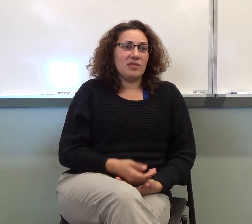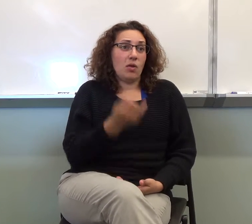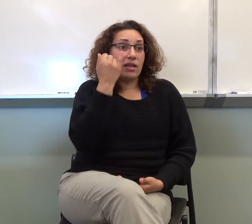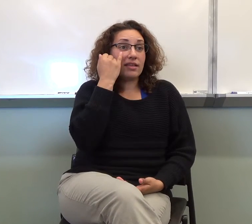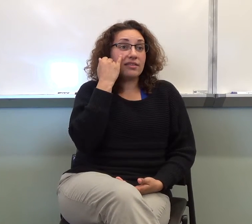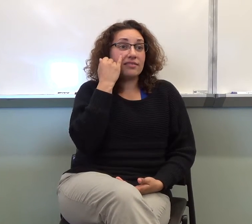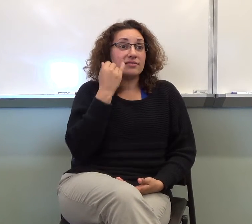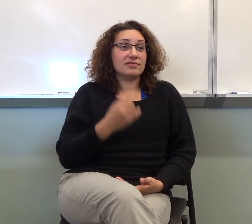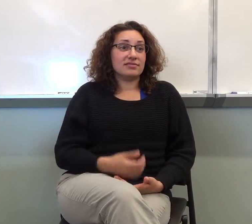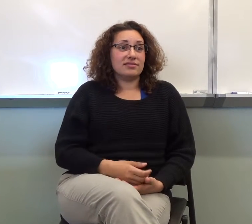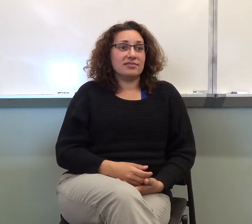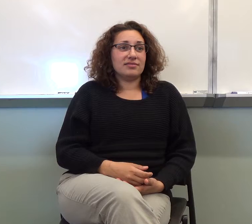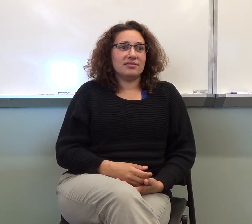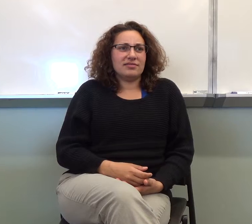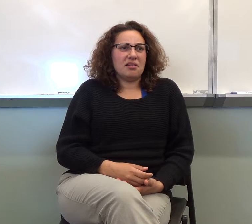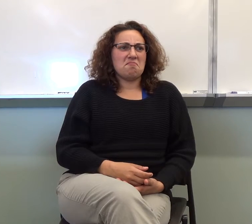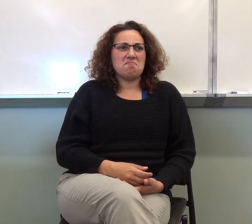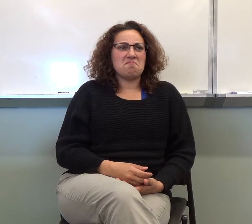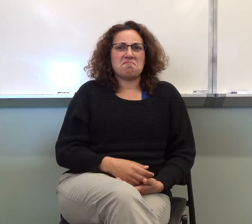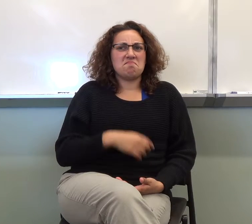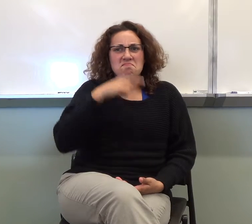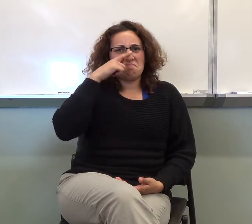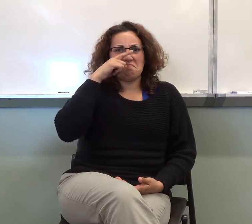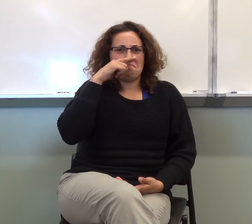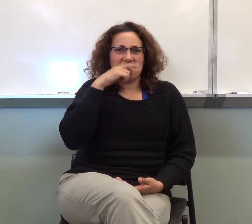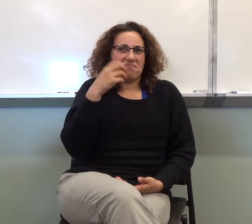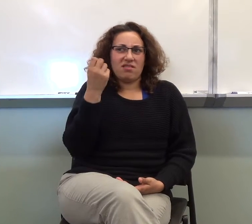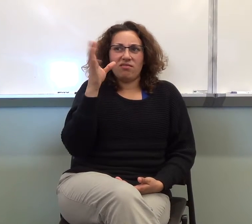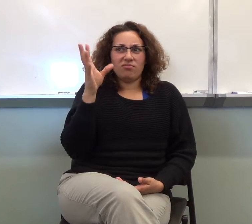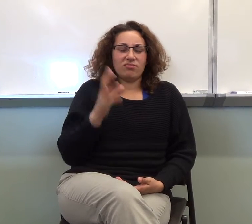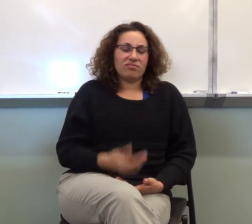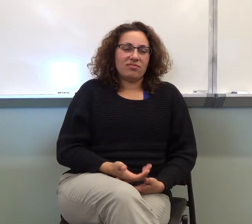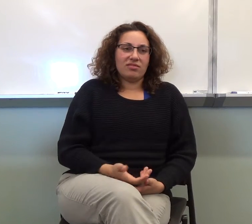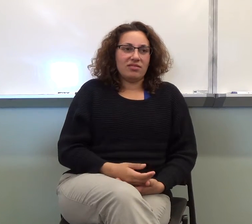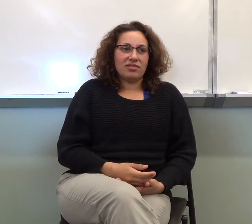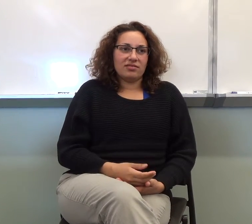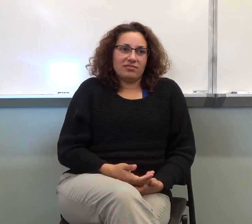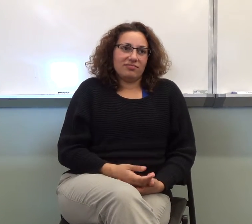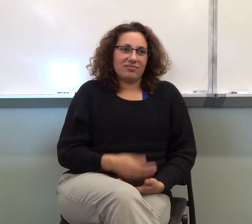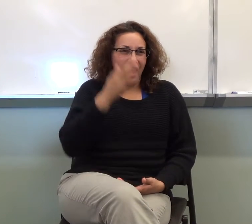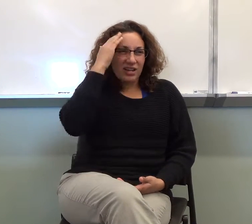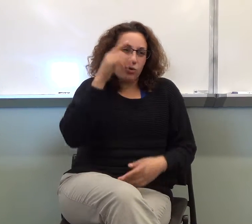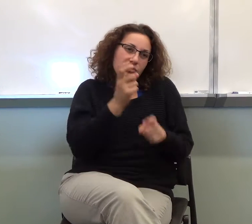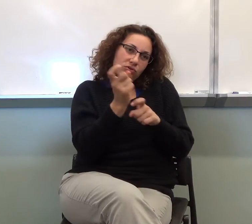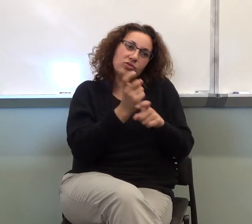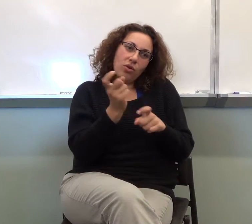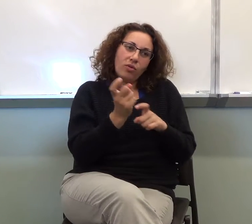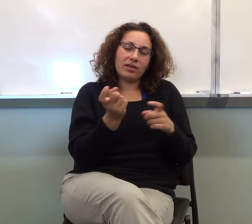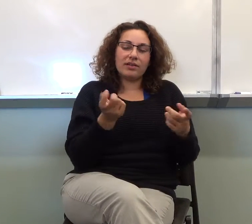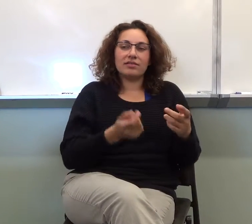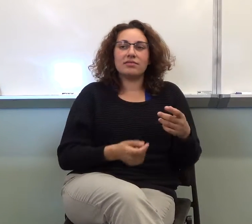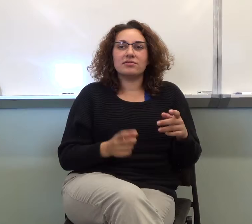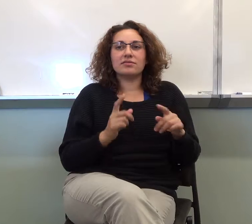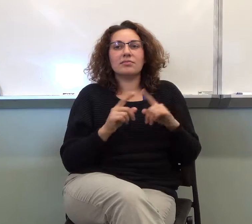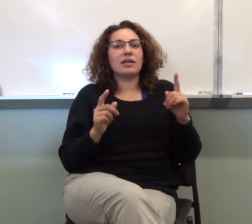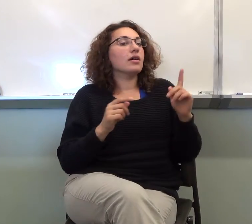center of a statistical group of numbers or raw data. So this